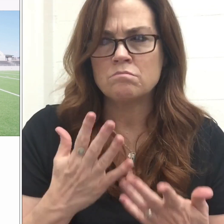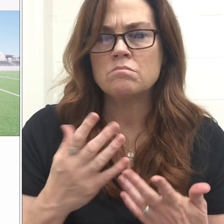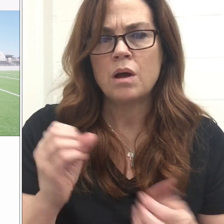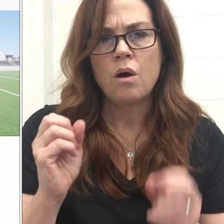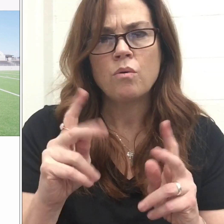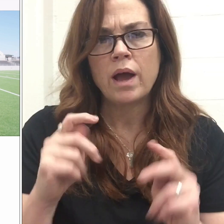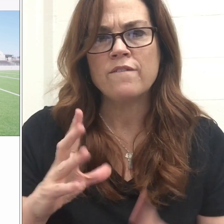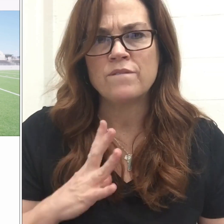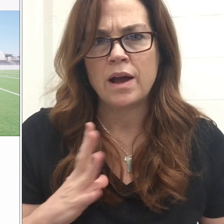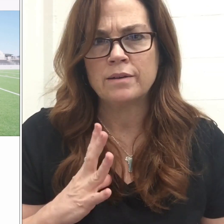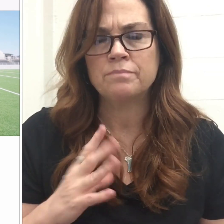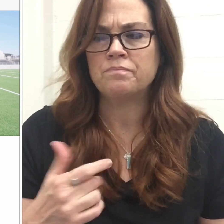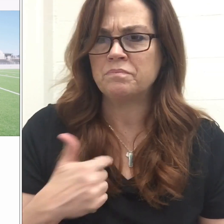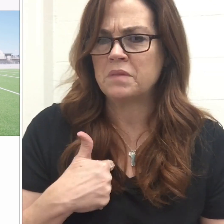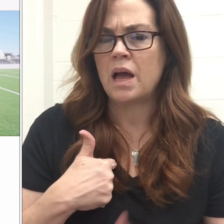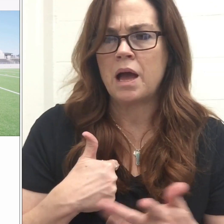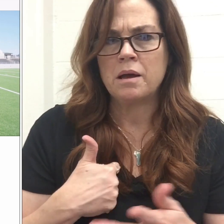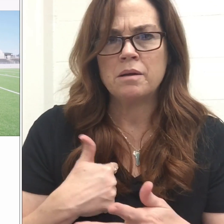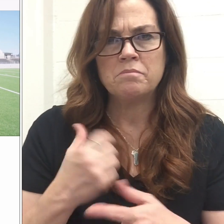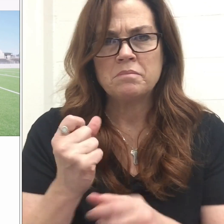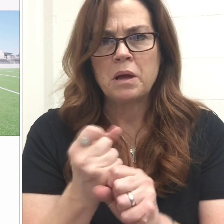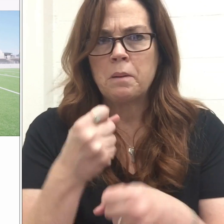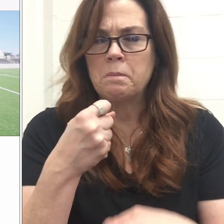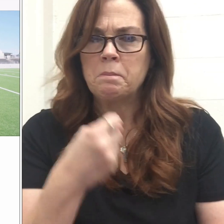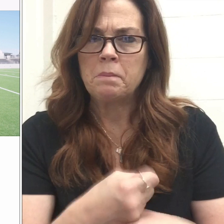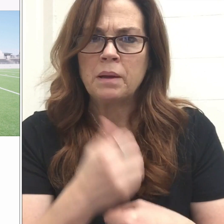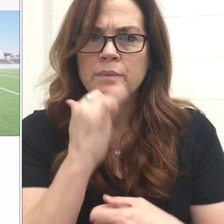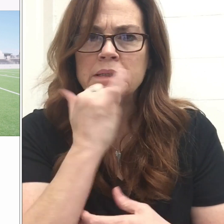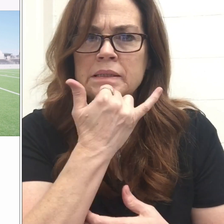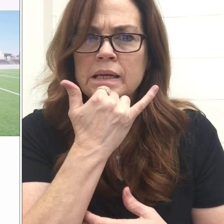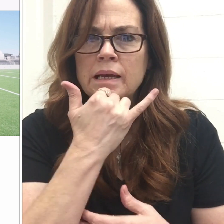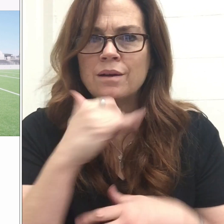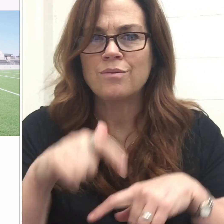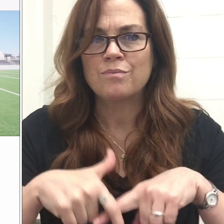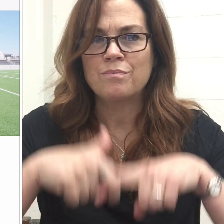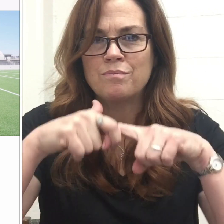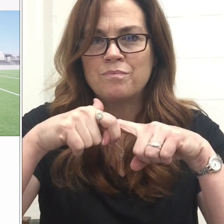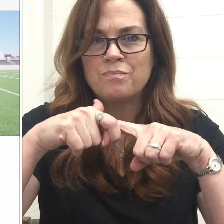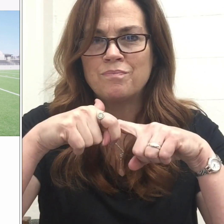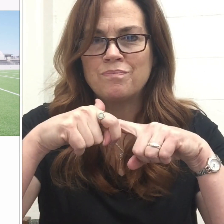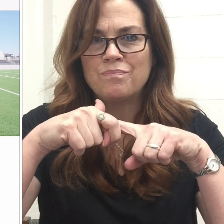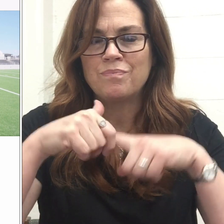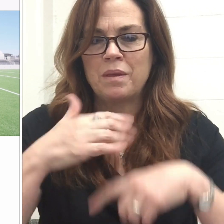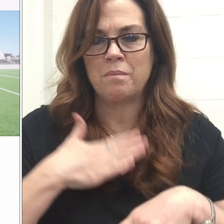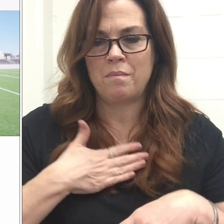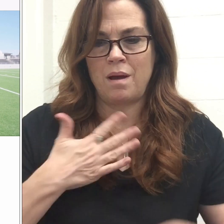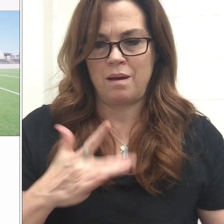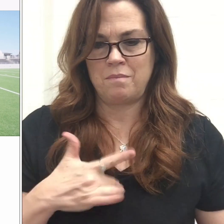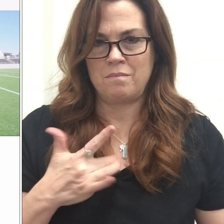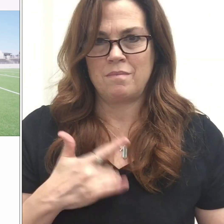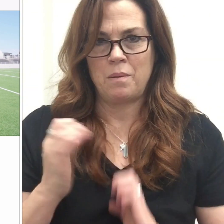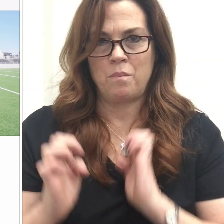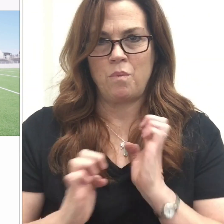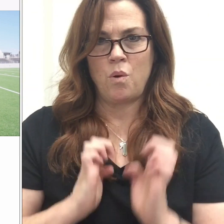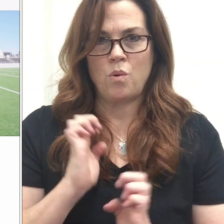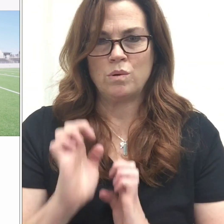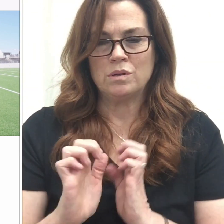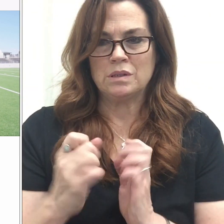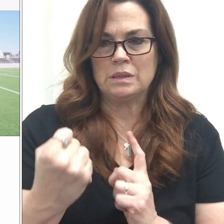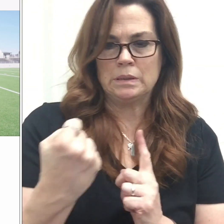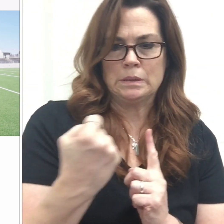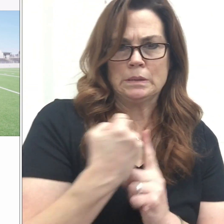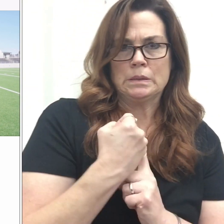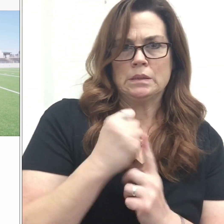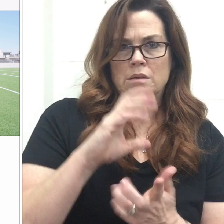the mistake. I had the bad shot. Pause. Time out. My emotions aren't allowed to determine